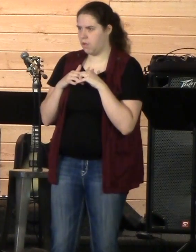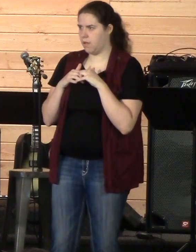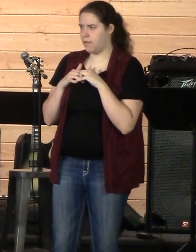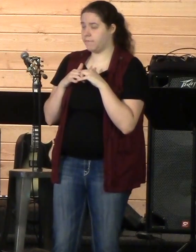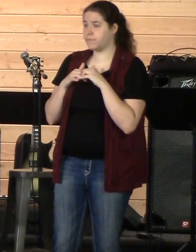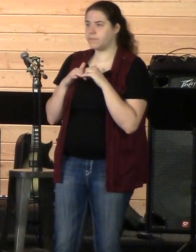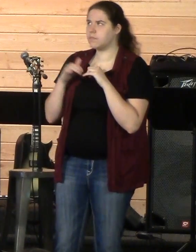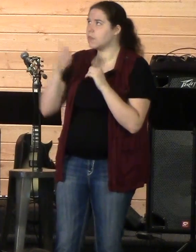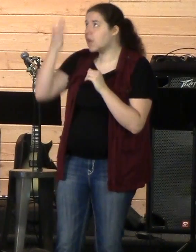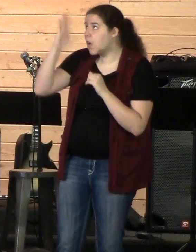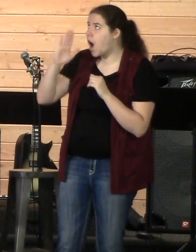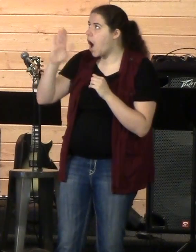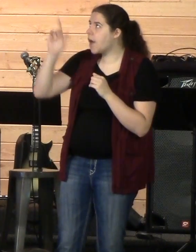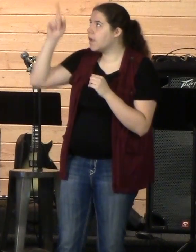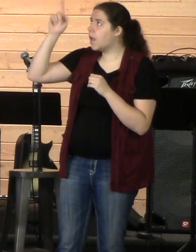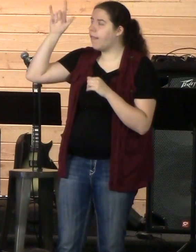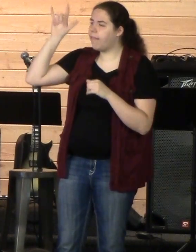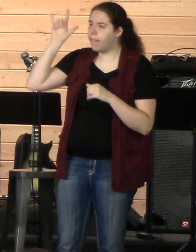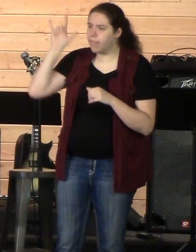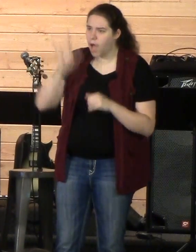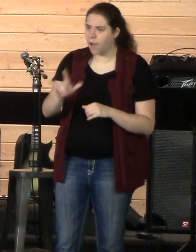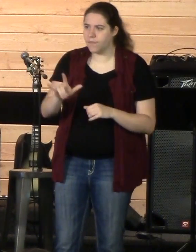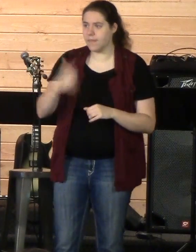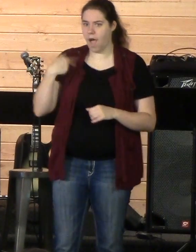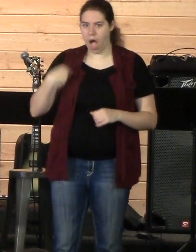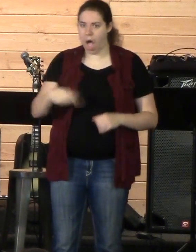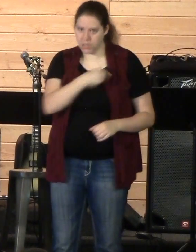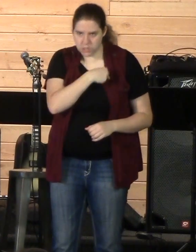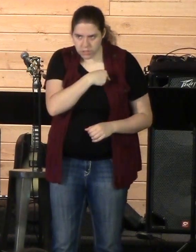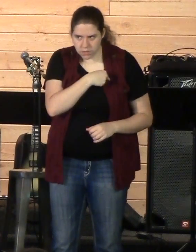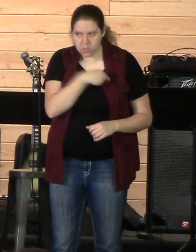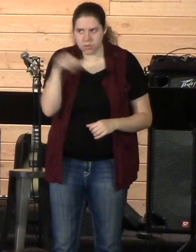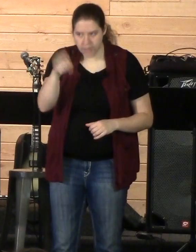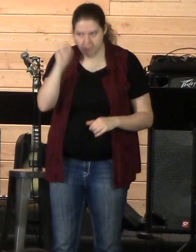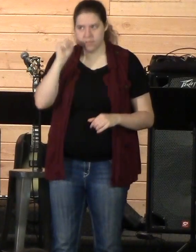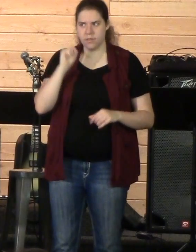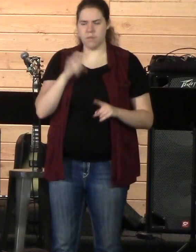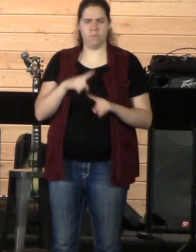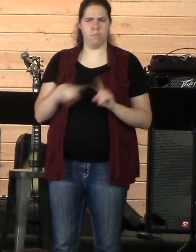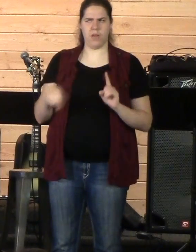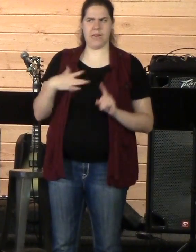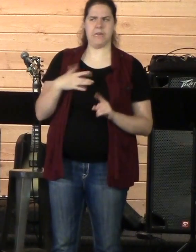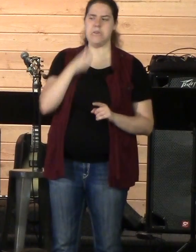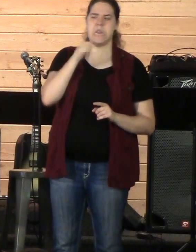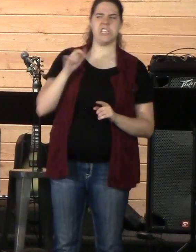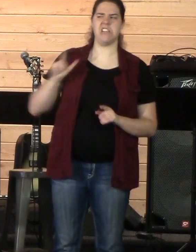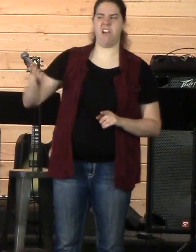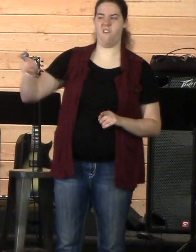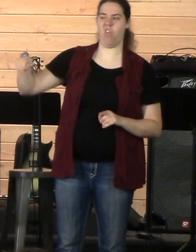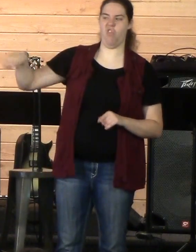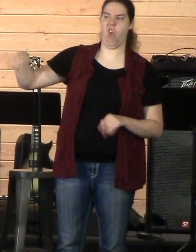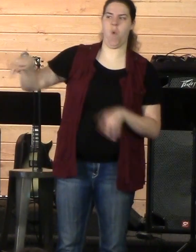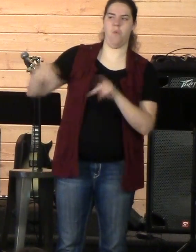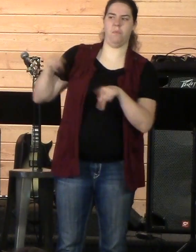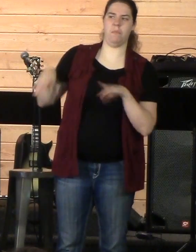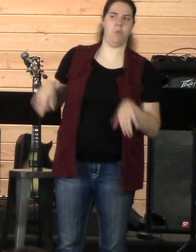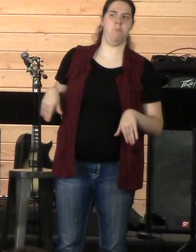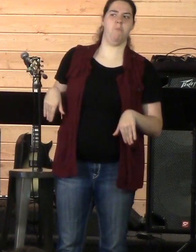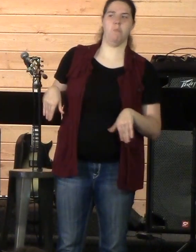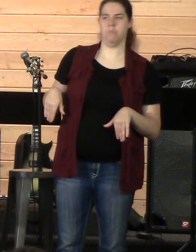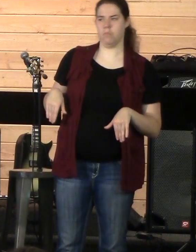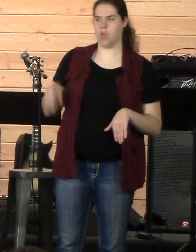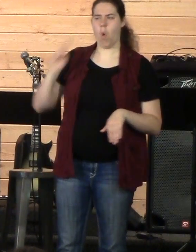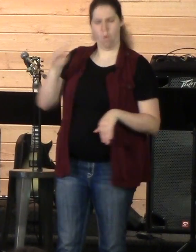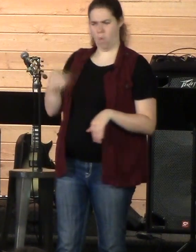God loves us, but he does not love those people. God loves